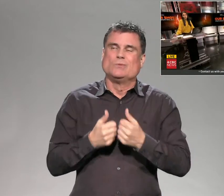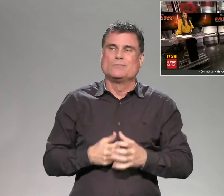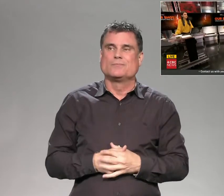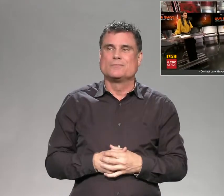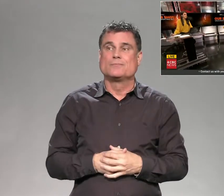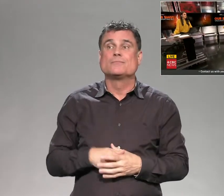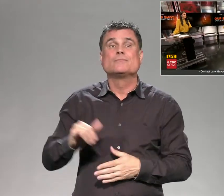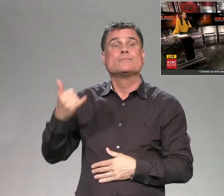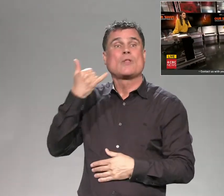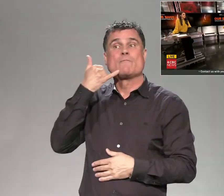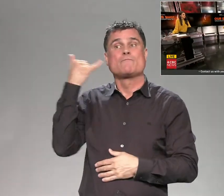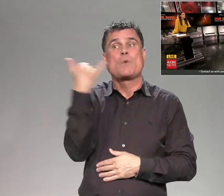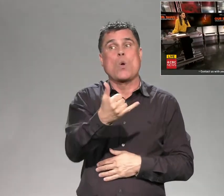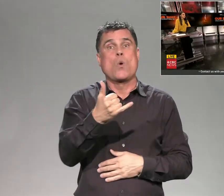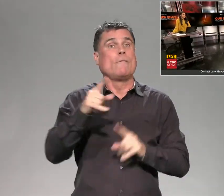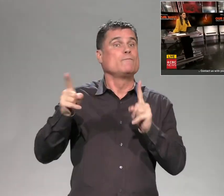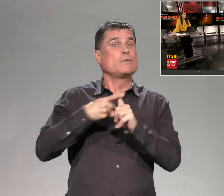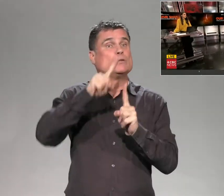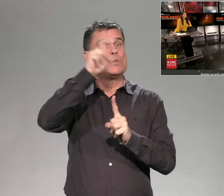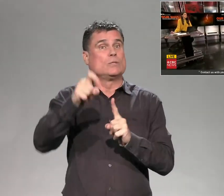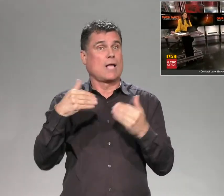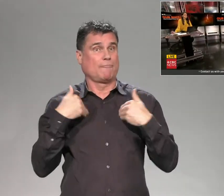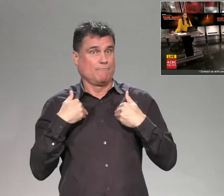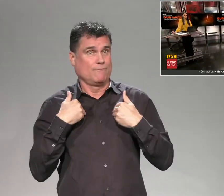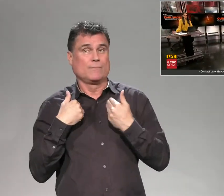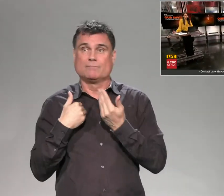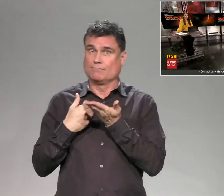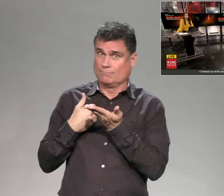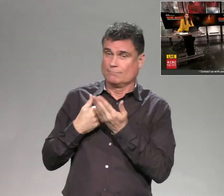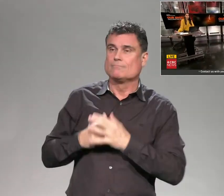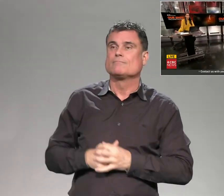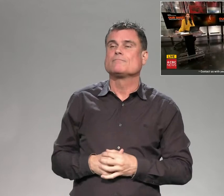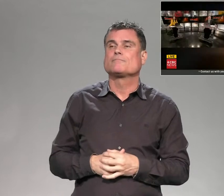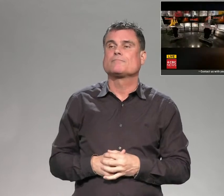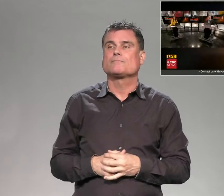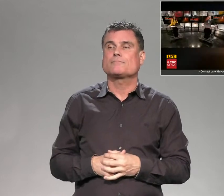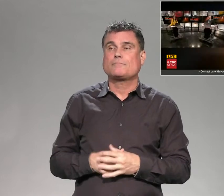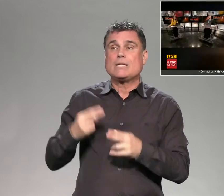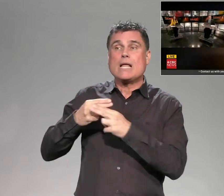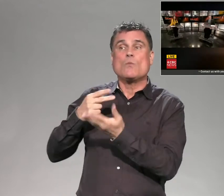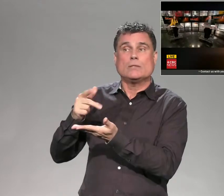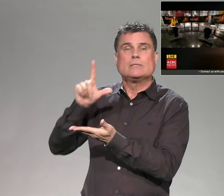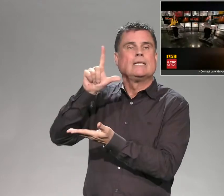And Leanne, you have a question for Dr. Henry. Oh, hi, Dr. Henry.